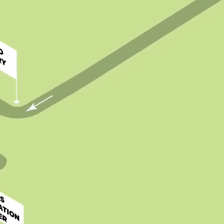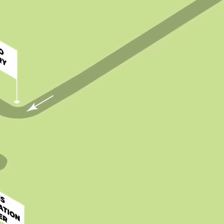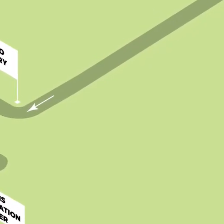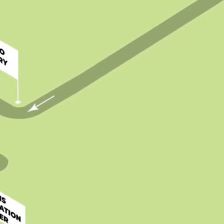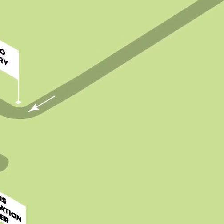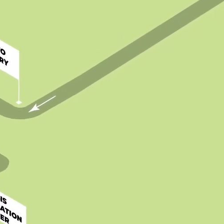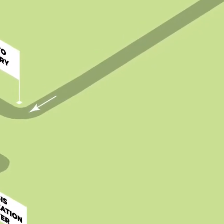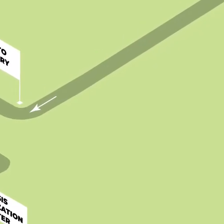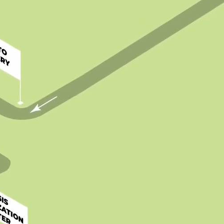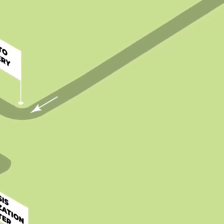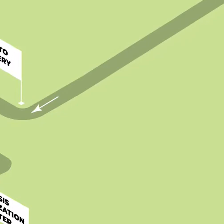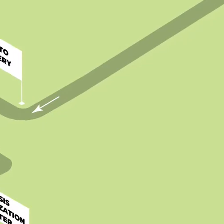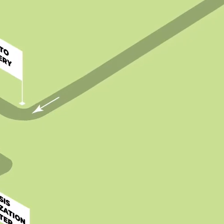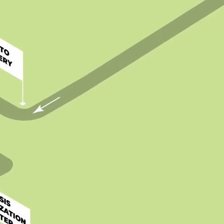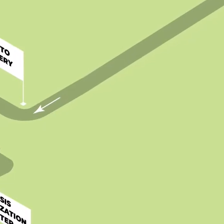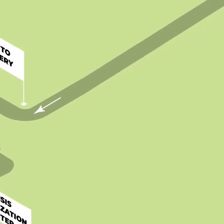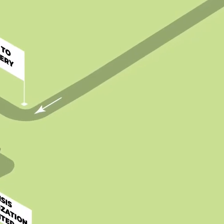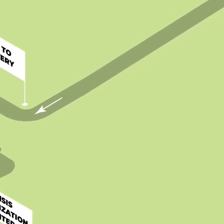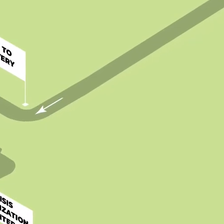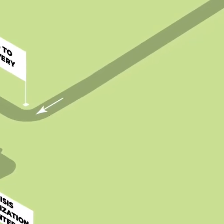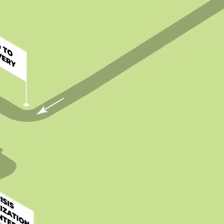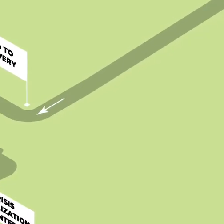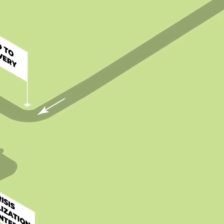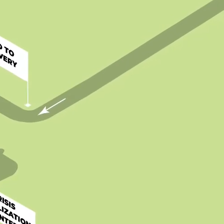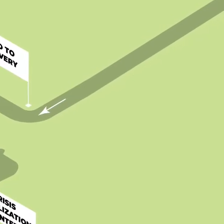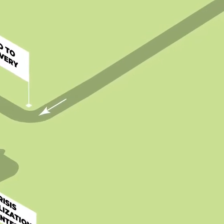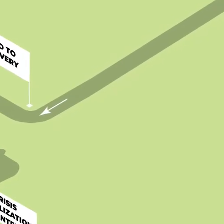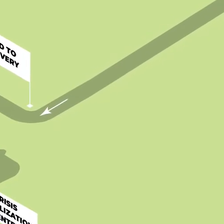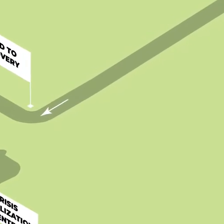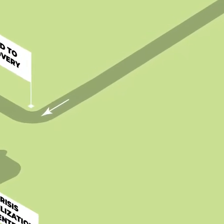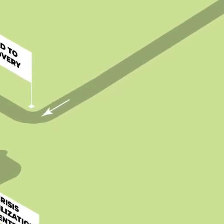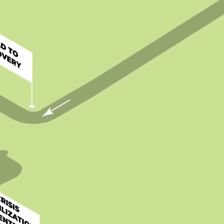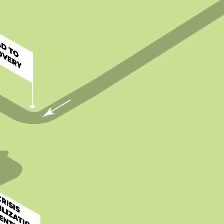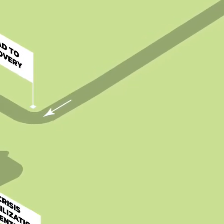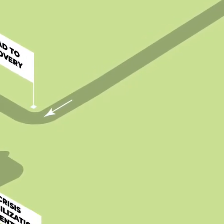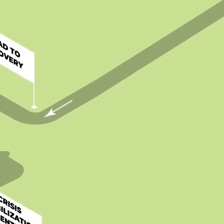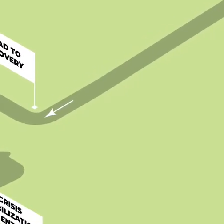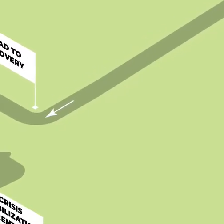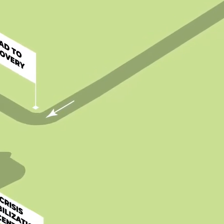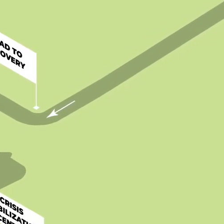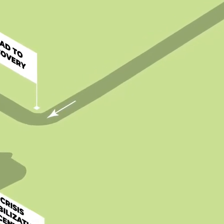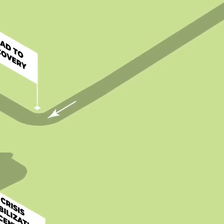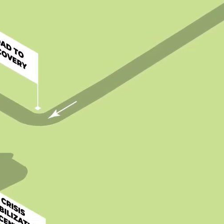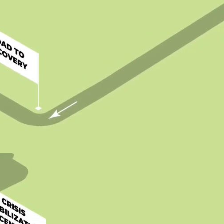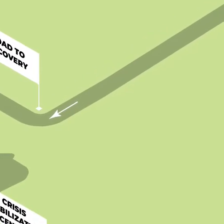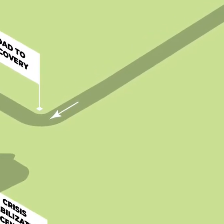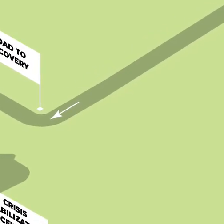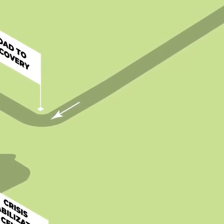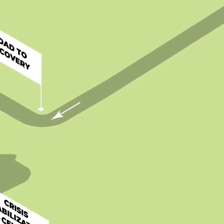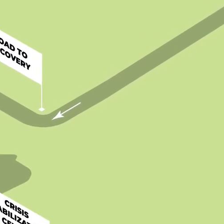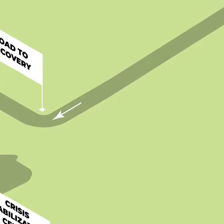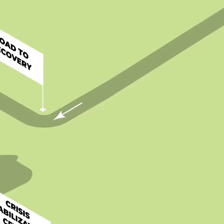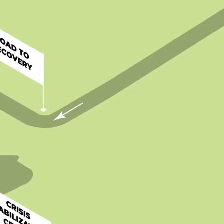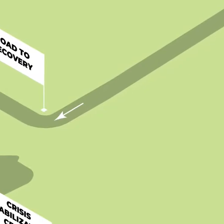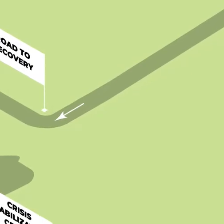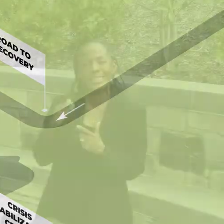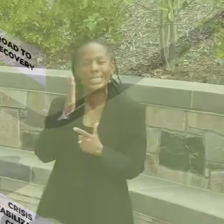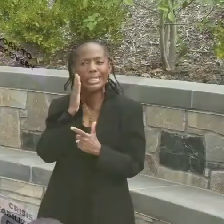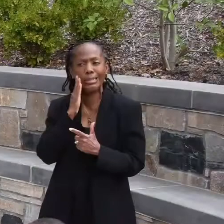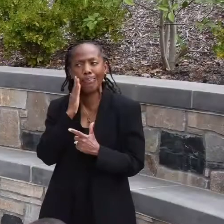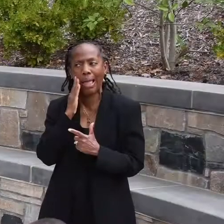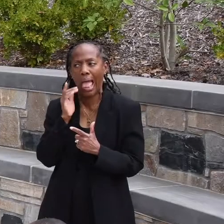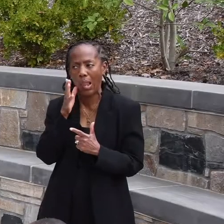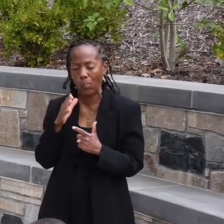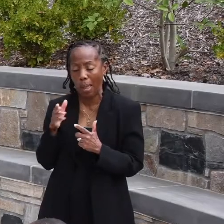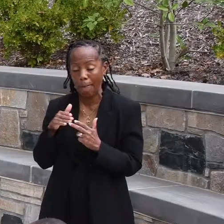Earlier this year, the county's 2 halfway houses, Hilda's Place, a 16-bed women's home, and Turk or